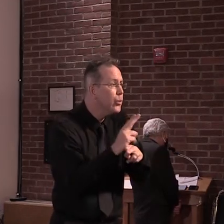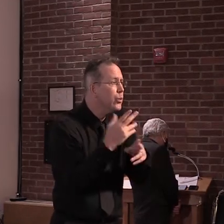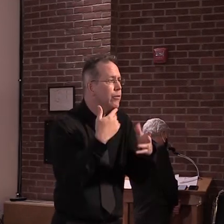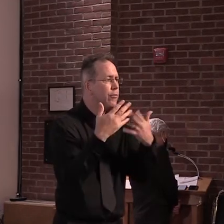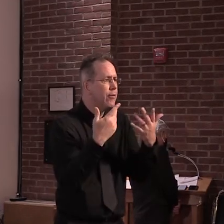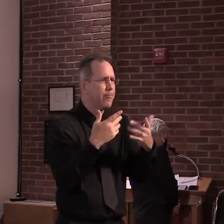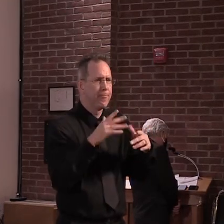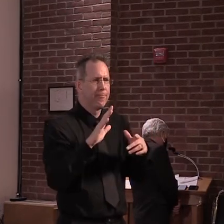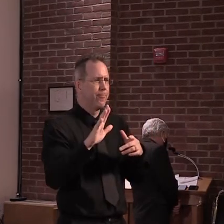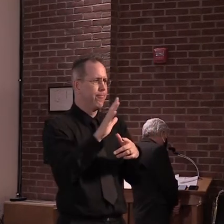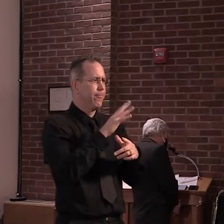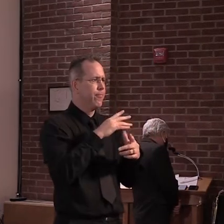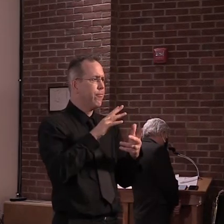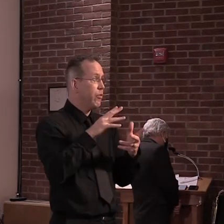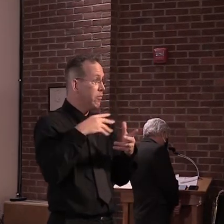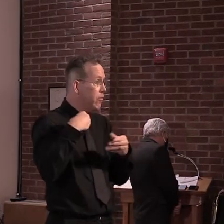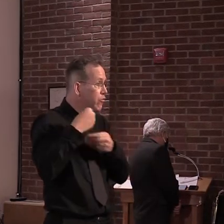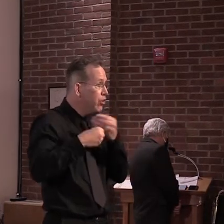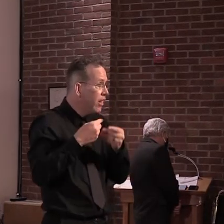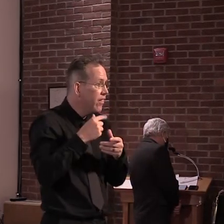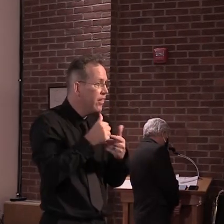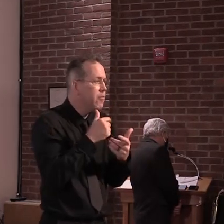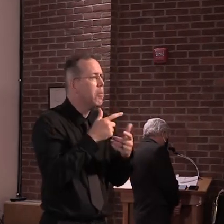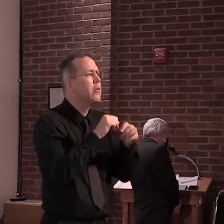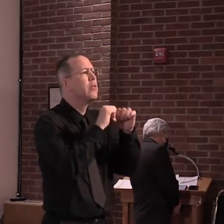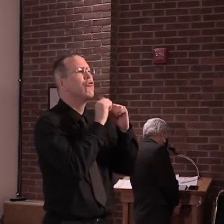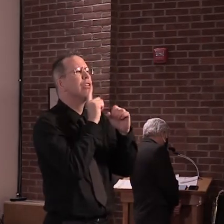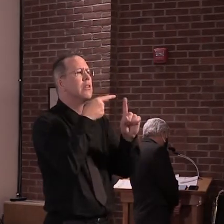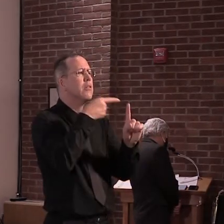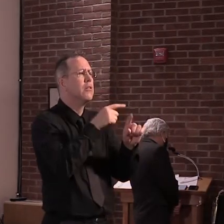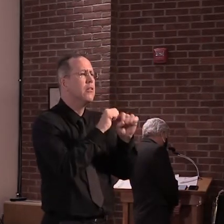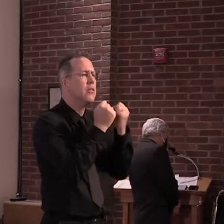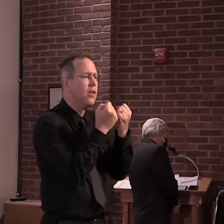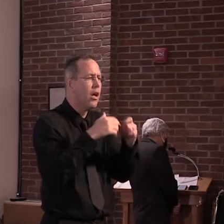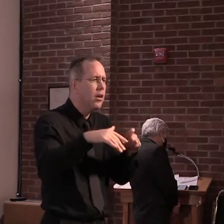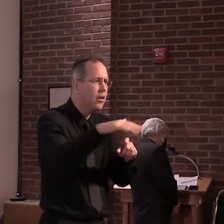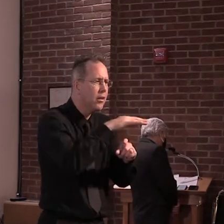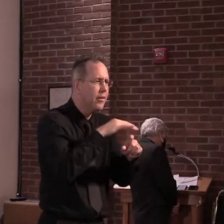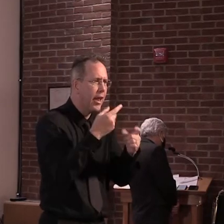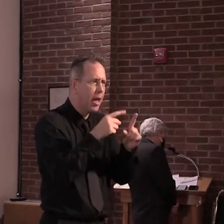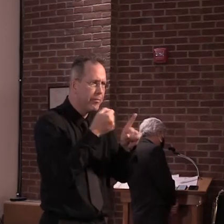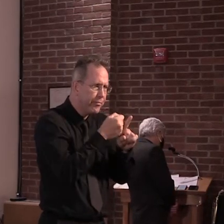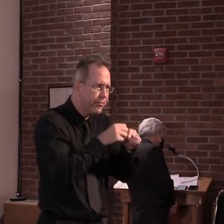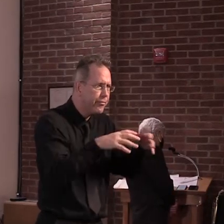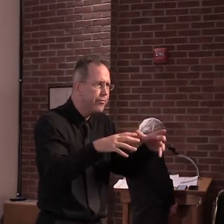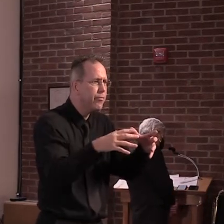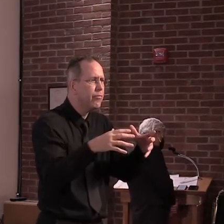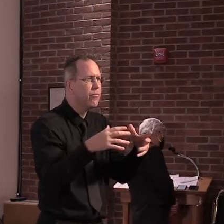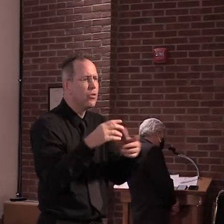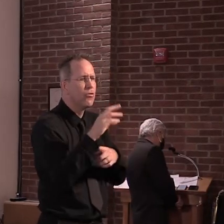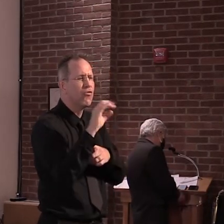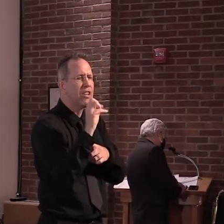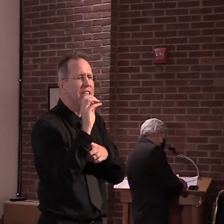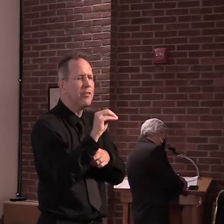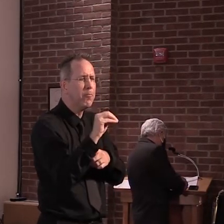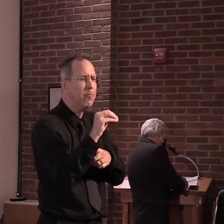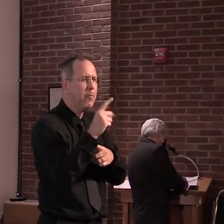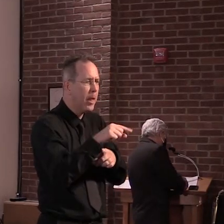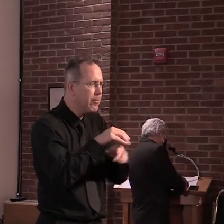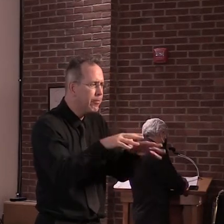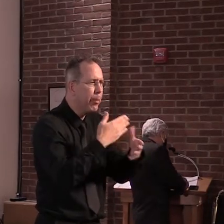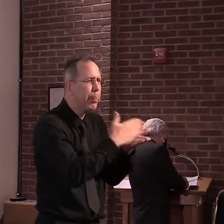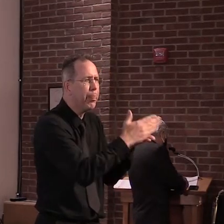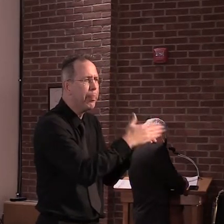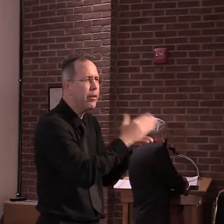with being free of COVID, unfortunately. And then to start thinking about the fact that one of the new